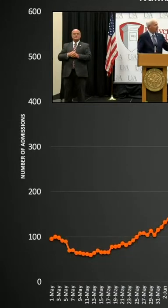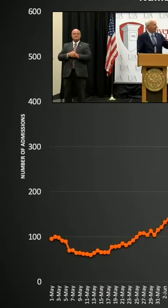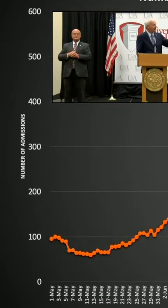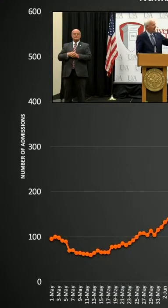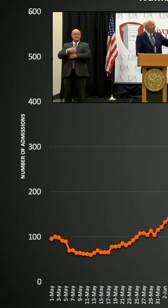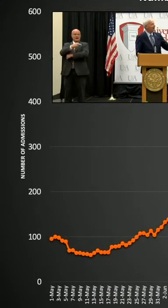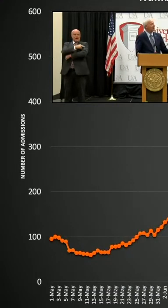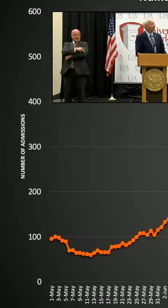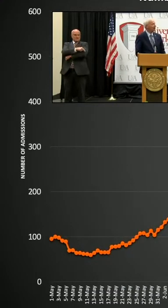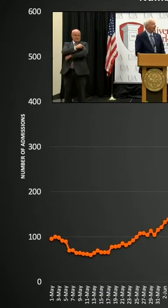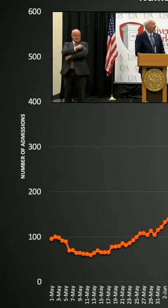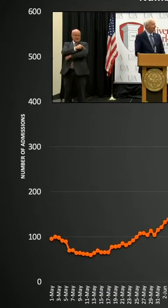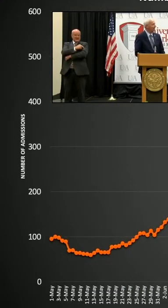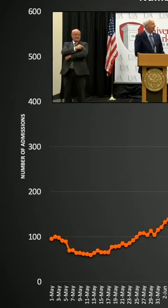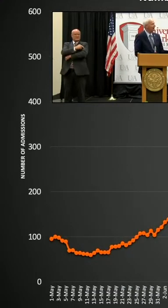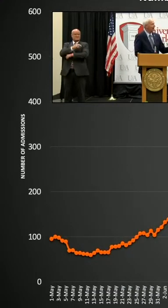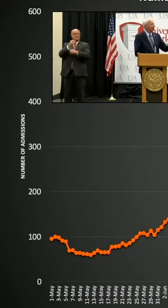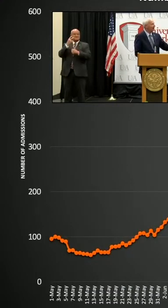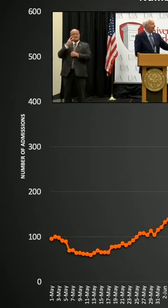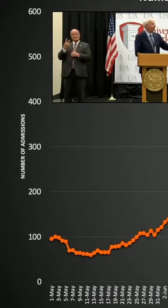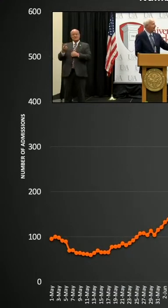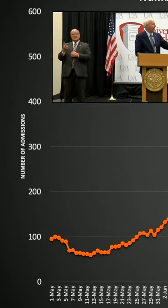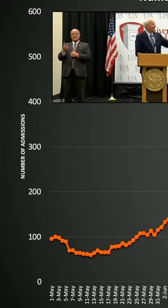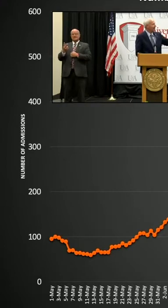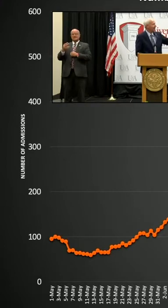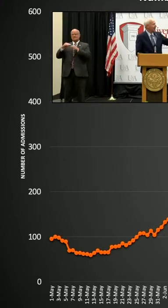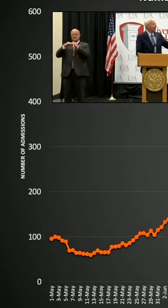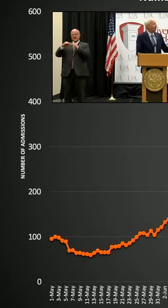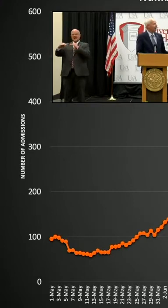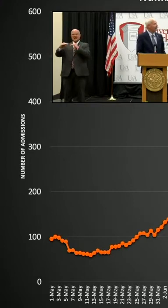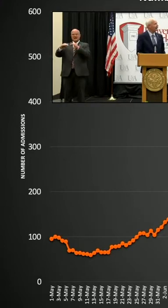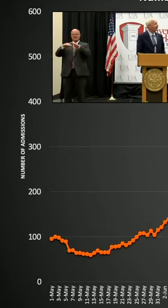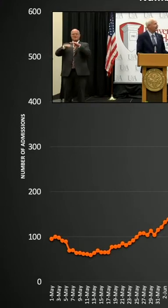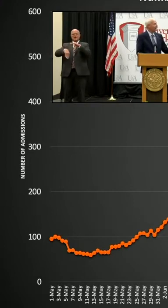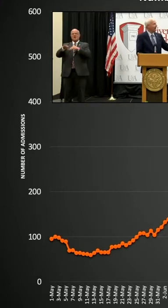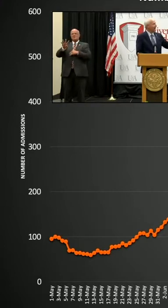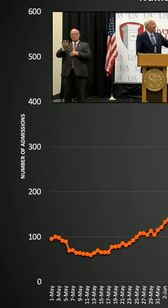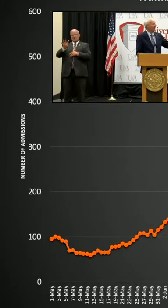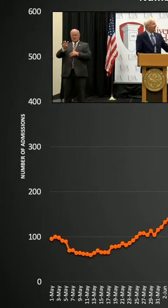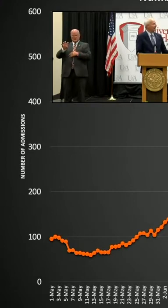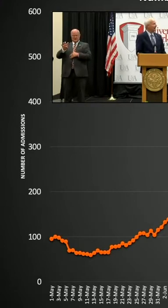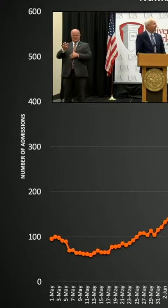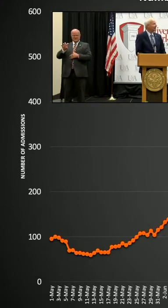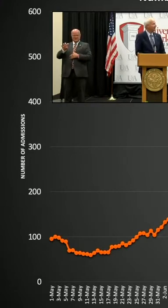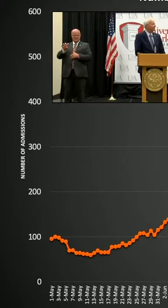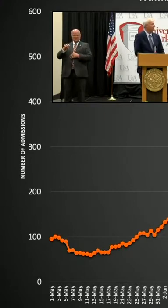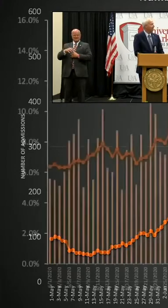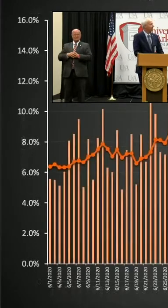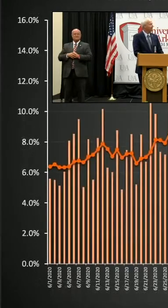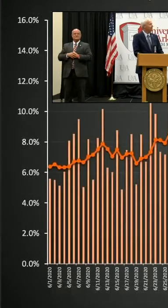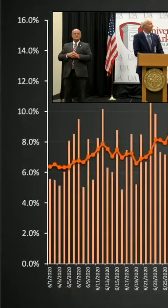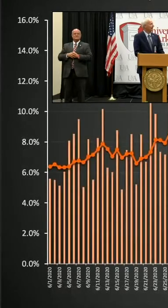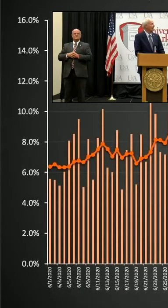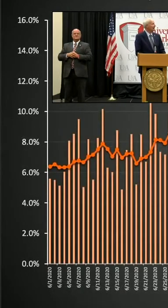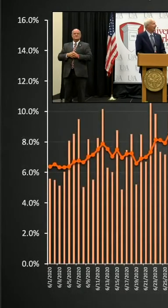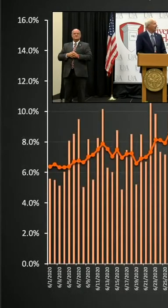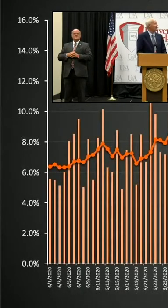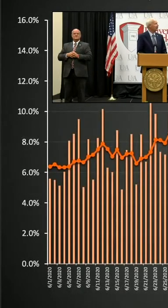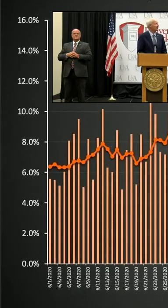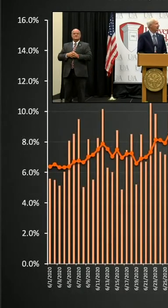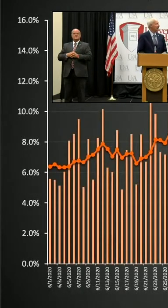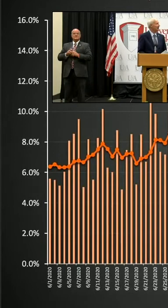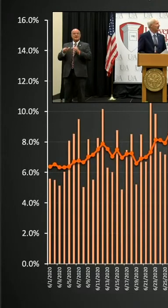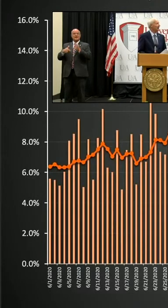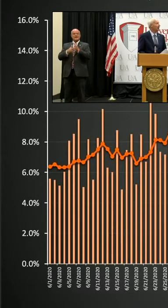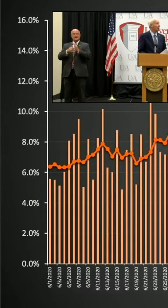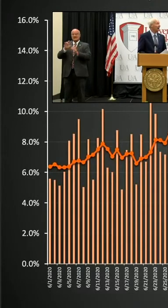the hospitalizations, as you can see, remains flat below 400. Next, this